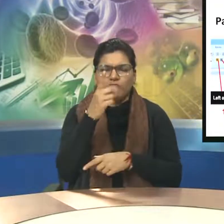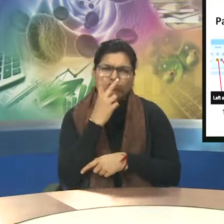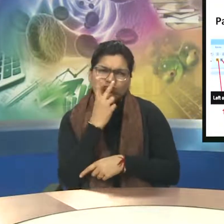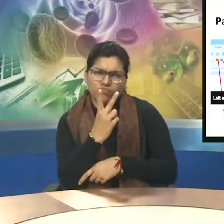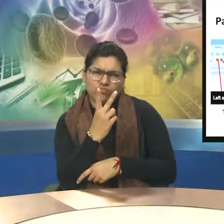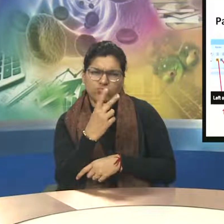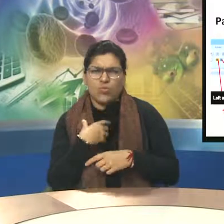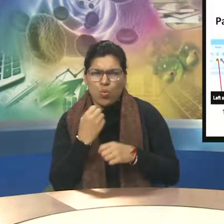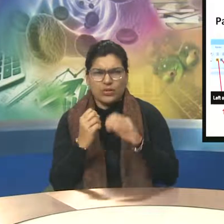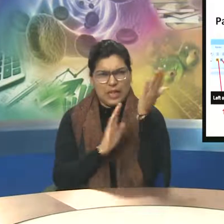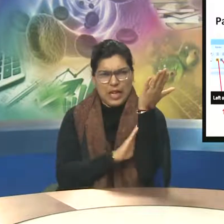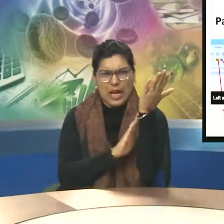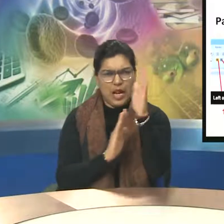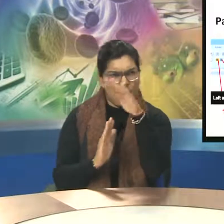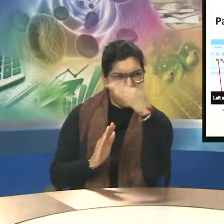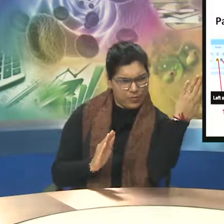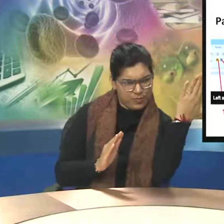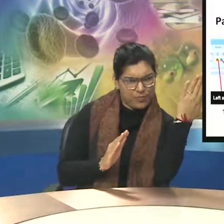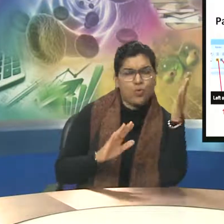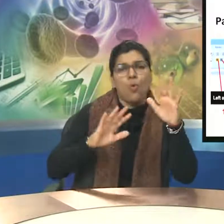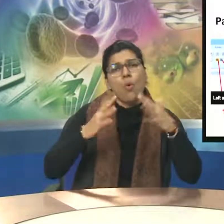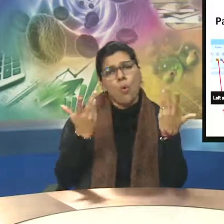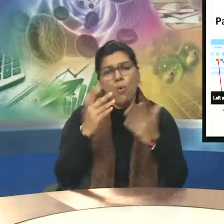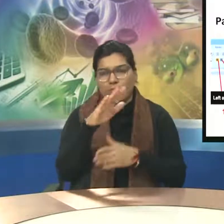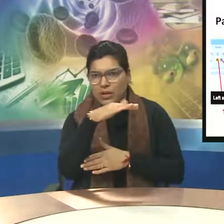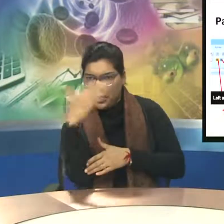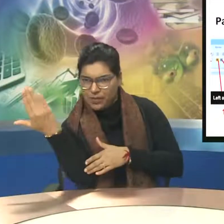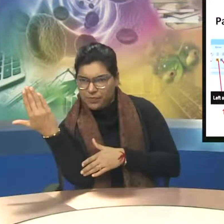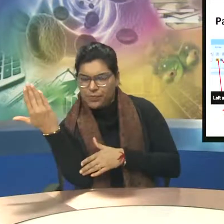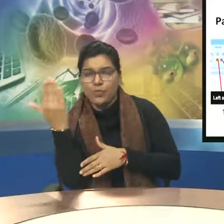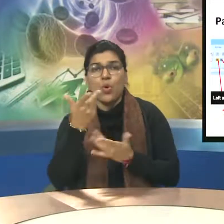Paragraph formats. Suppose you have a paragraph.